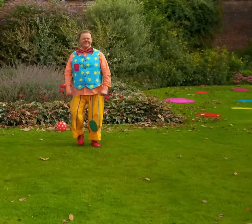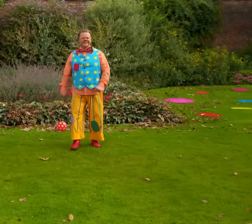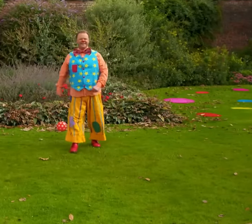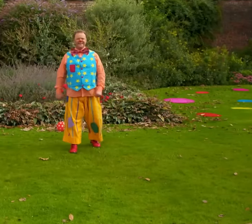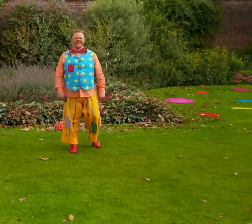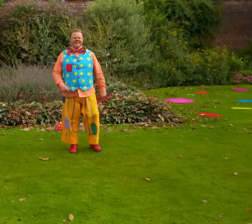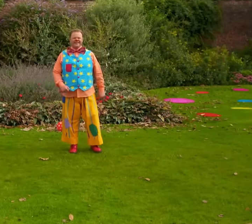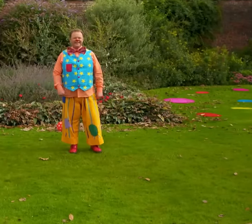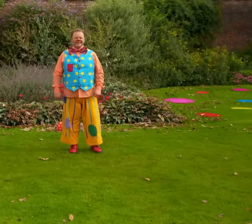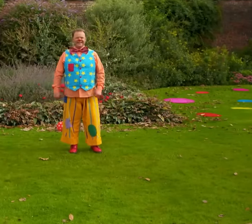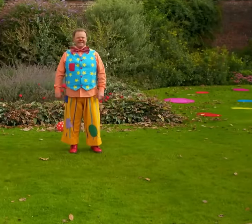think you're a star.